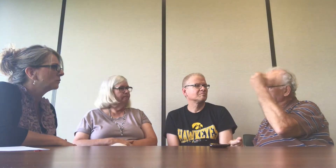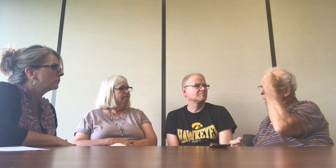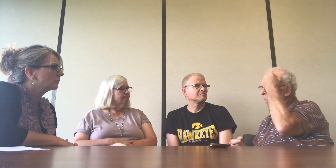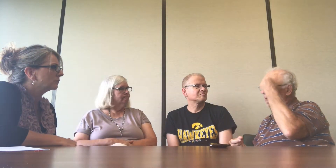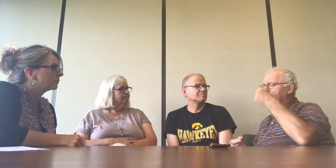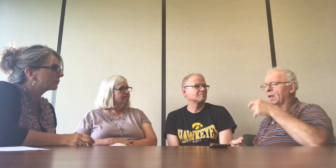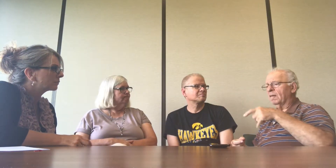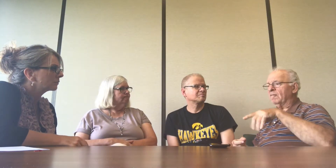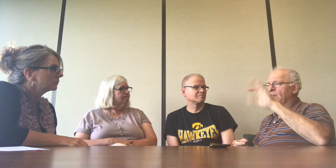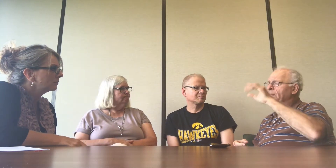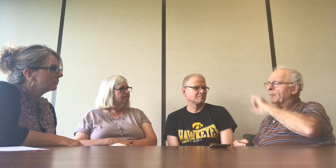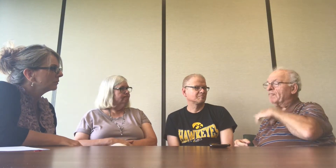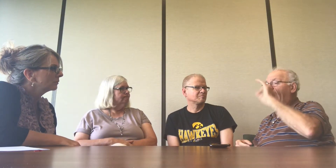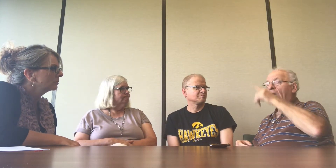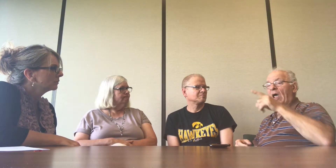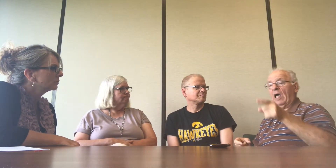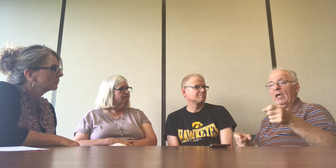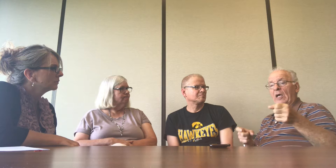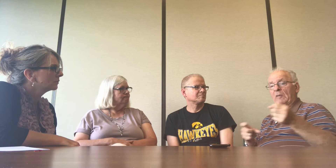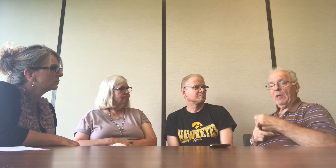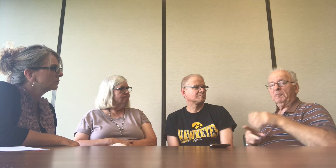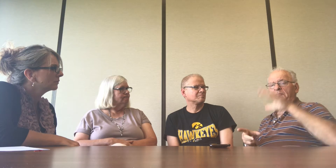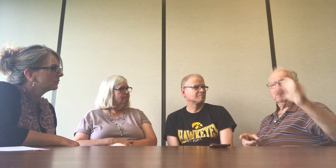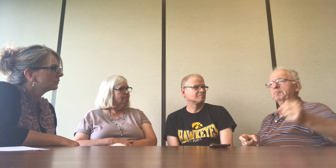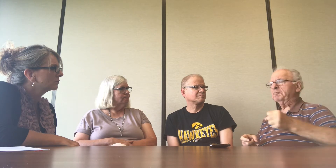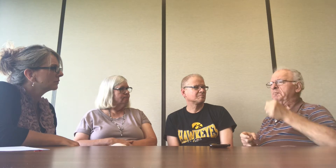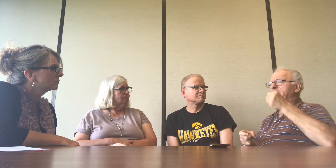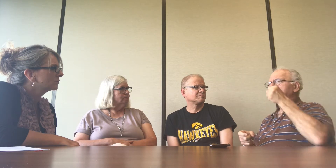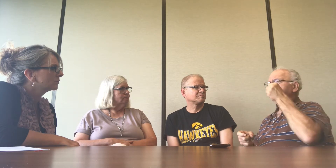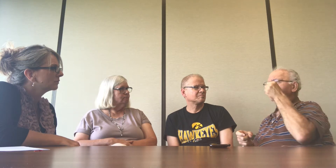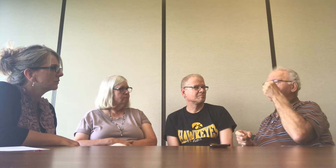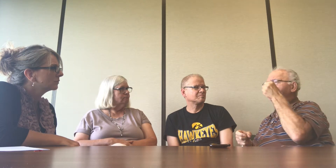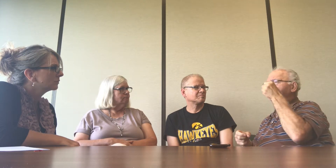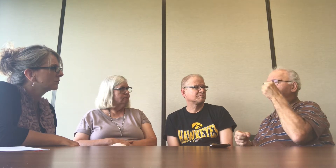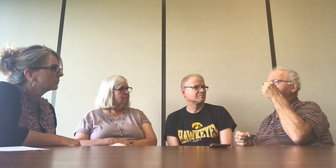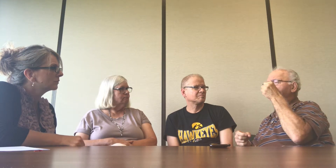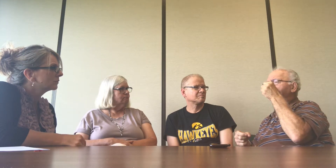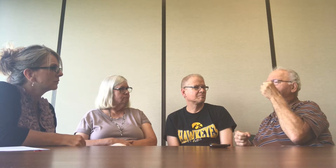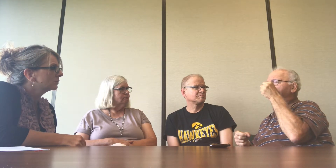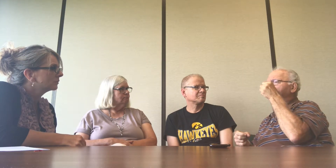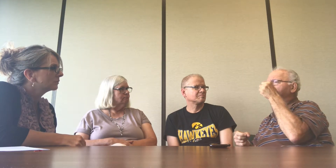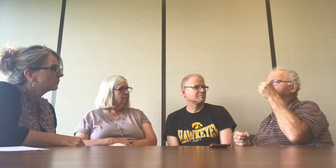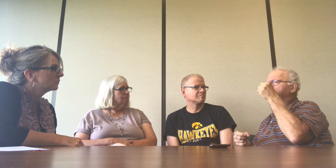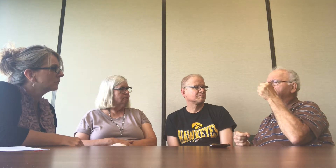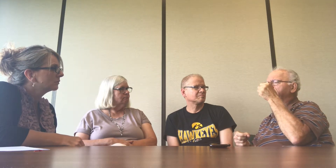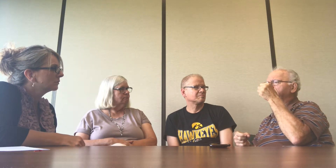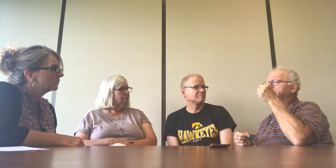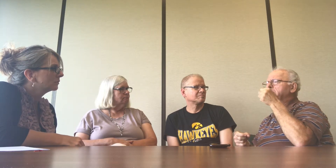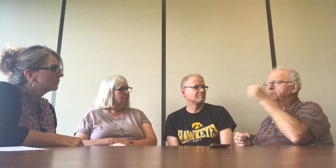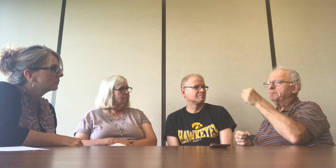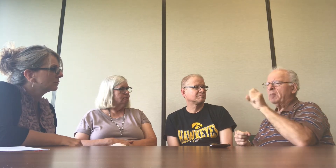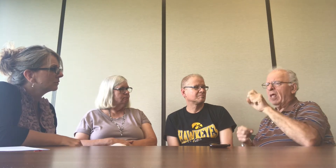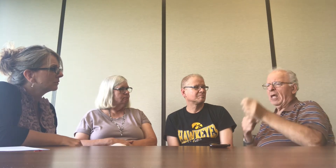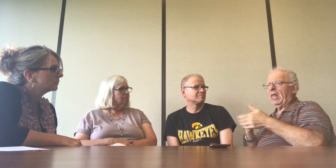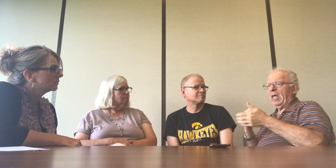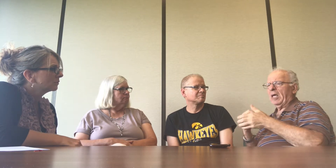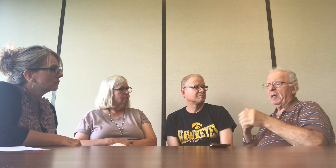Chris, if a officer goes to a violent situation and they